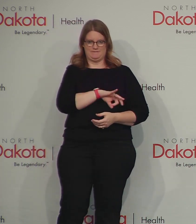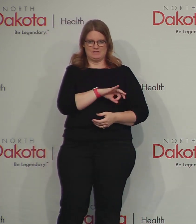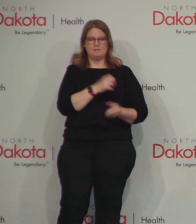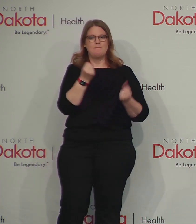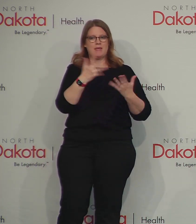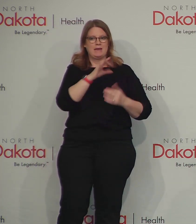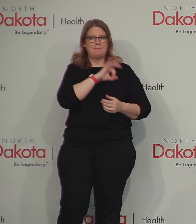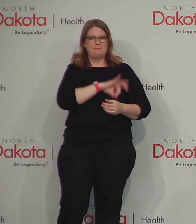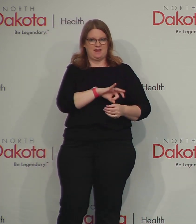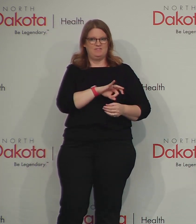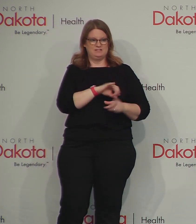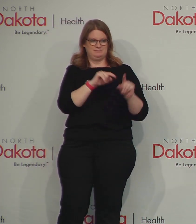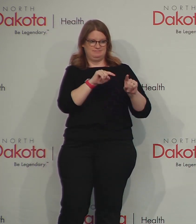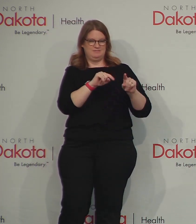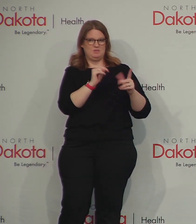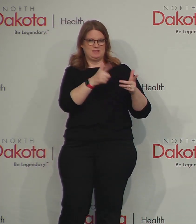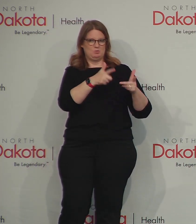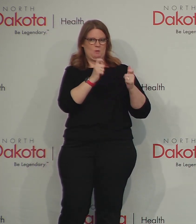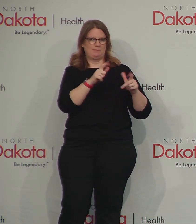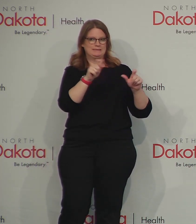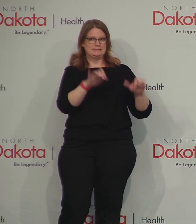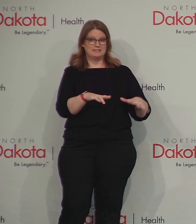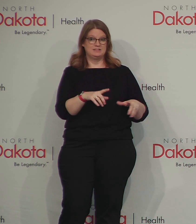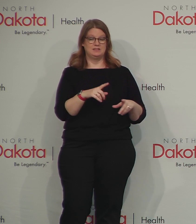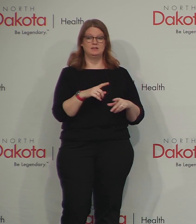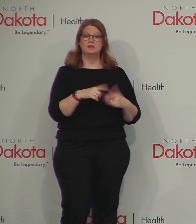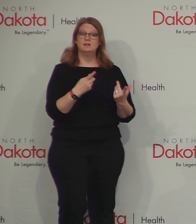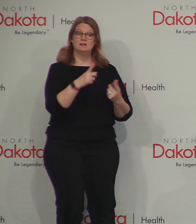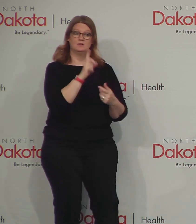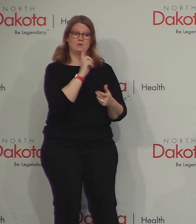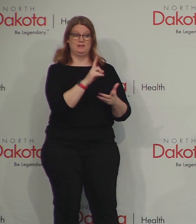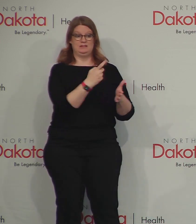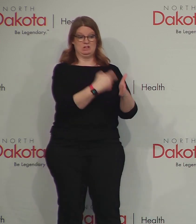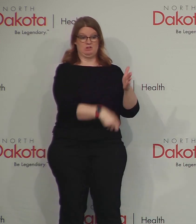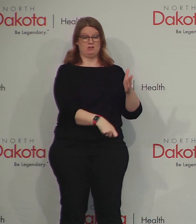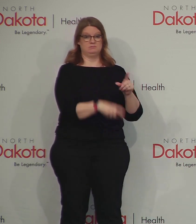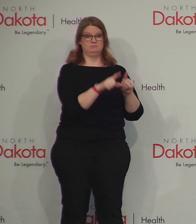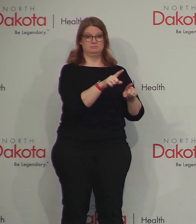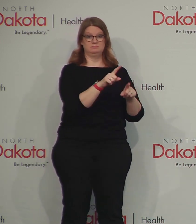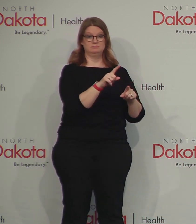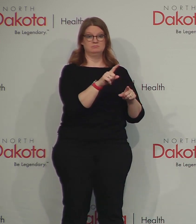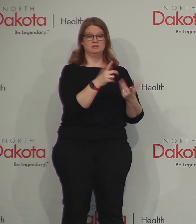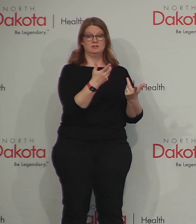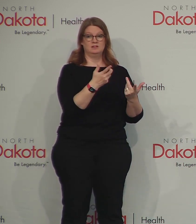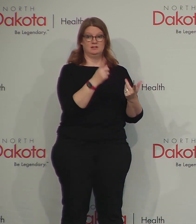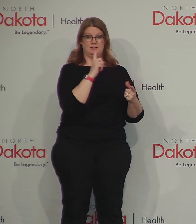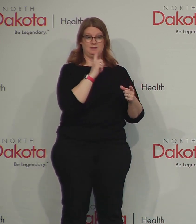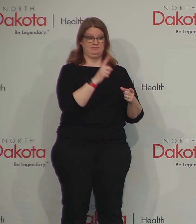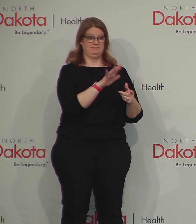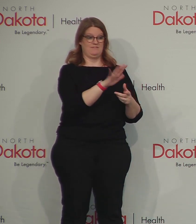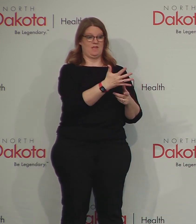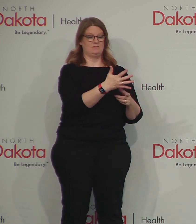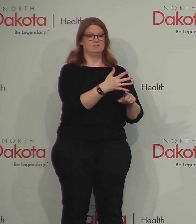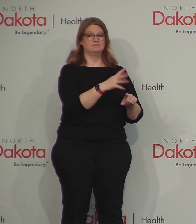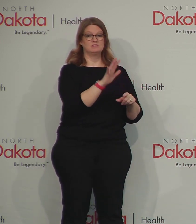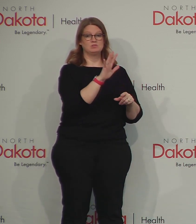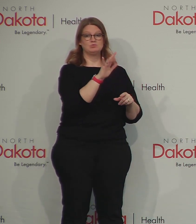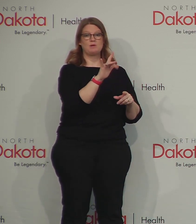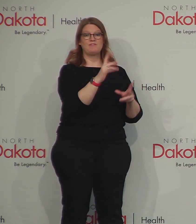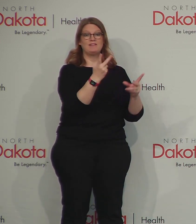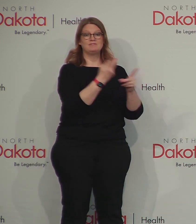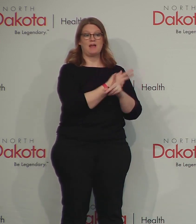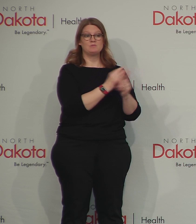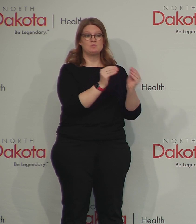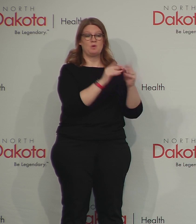through the rapid testing. One obvious one is cost. When you got a 25-to-1 cost advantage, we can do 25 times as